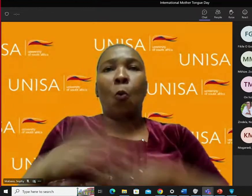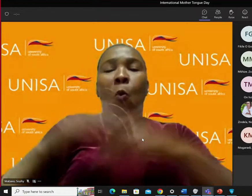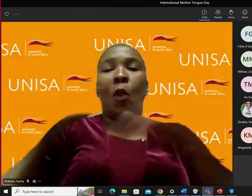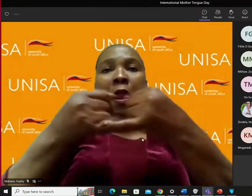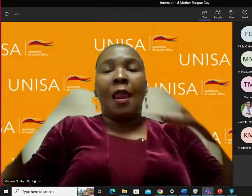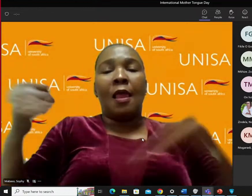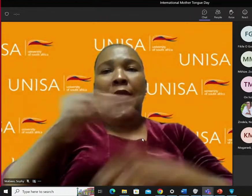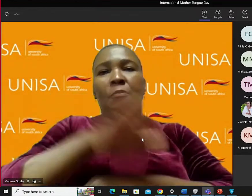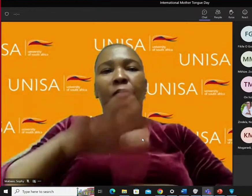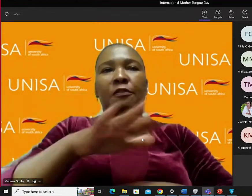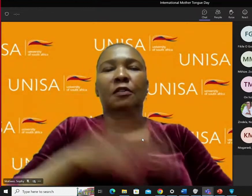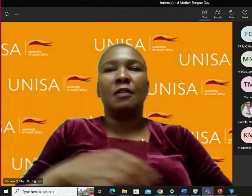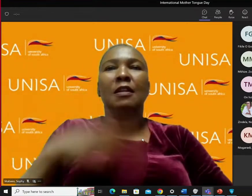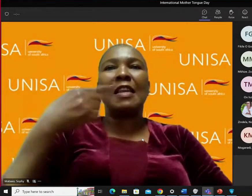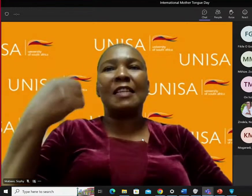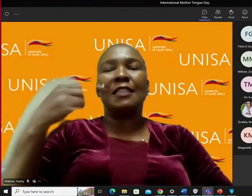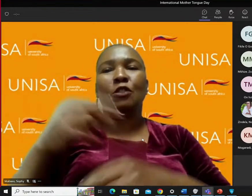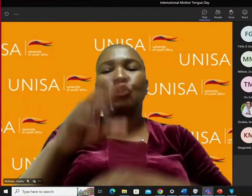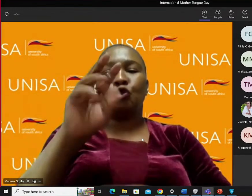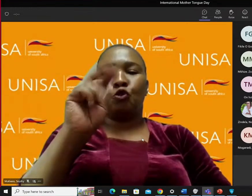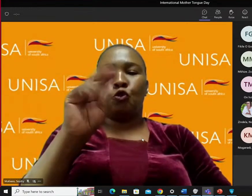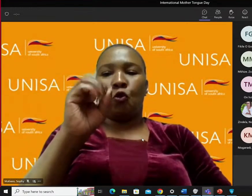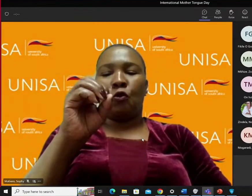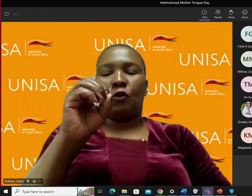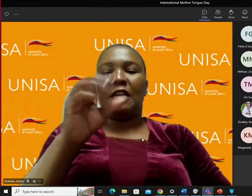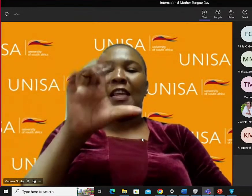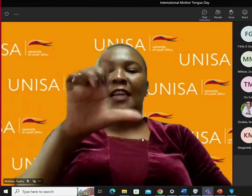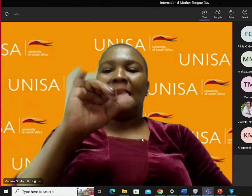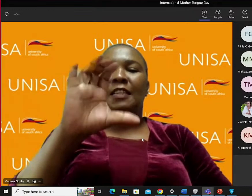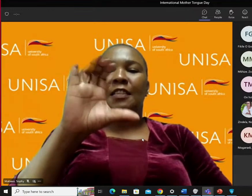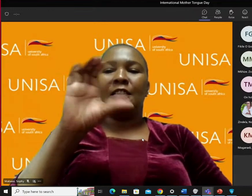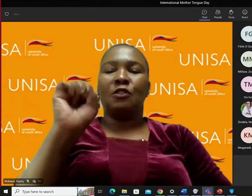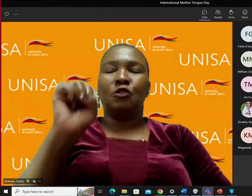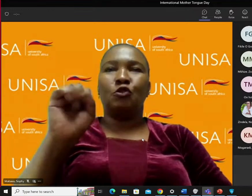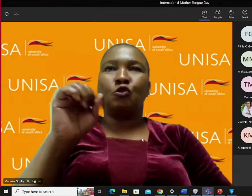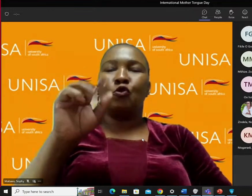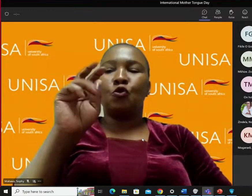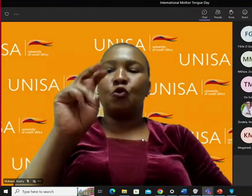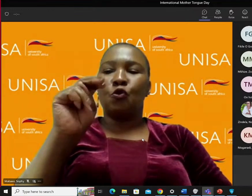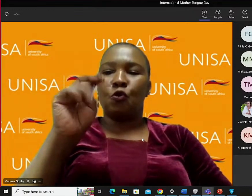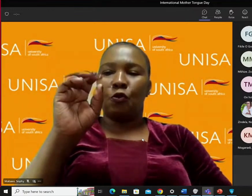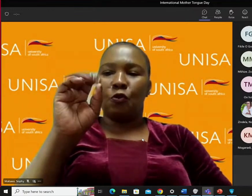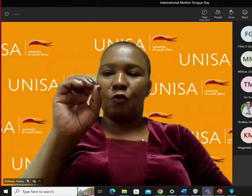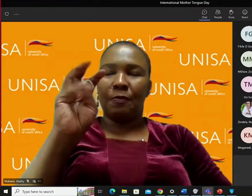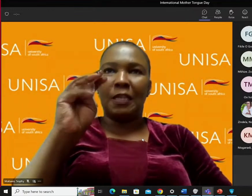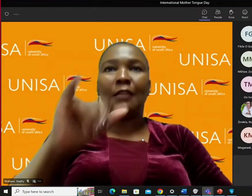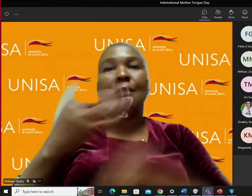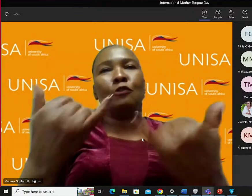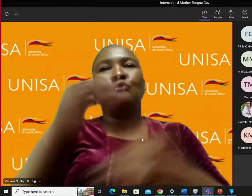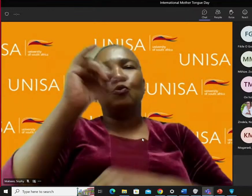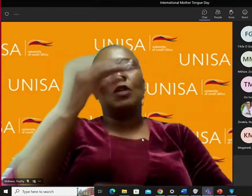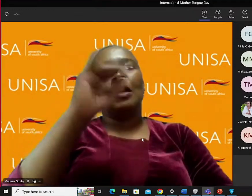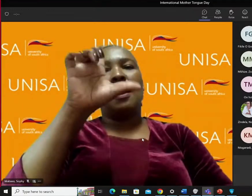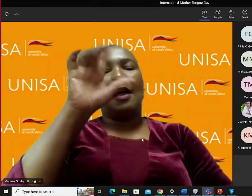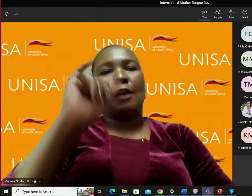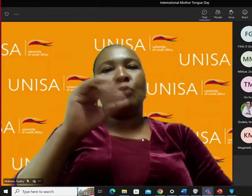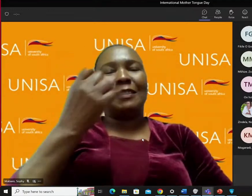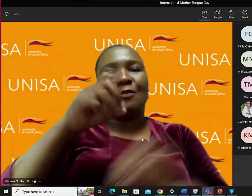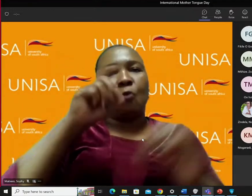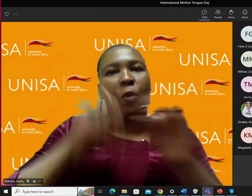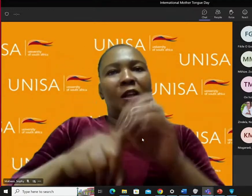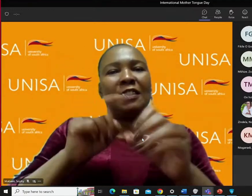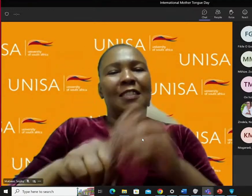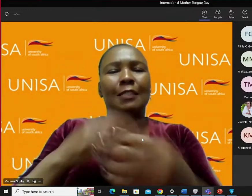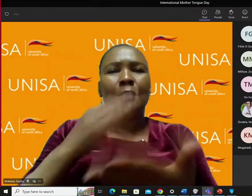called Lexonomy. And we had a big workshop in July of this year where we did quality assurance in